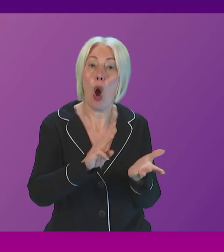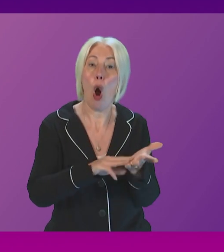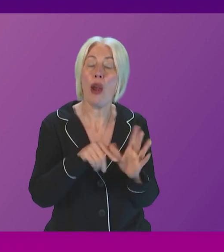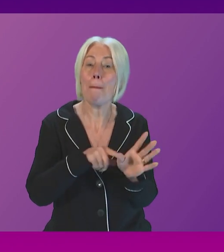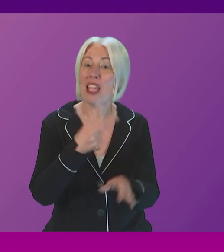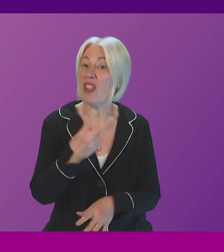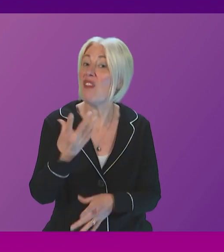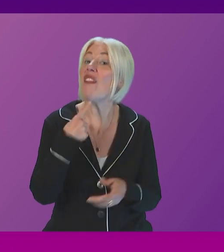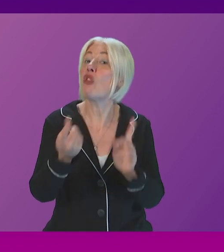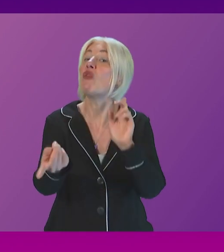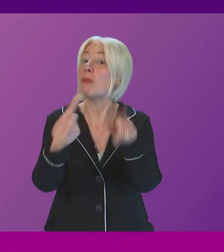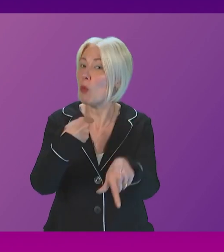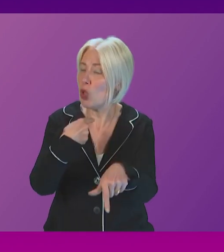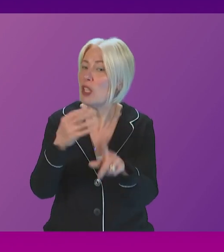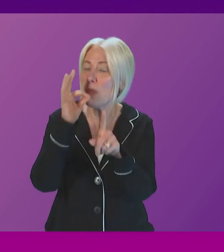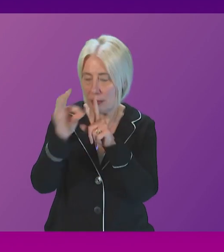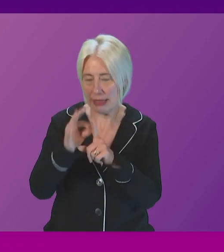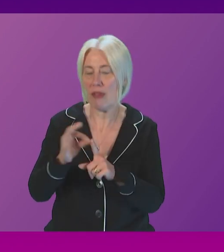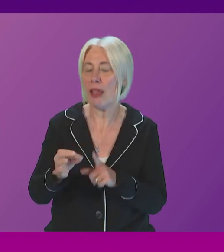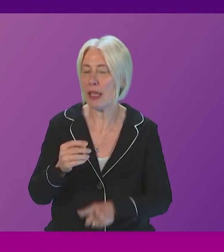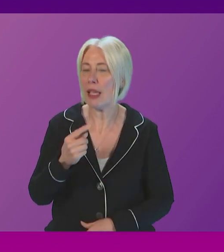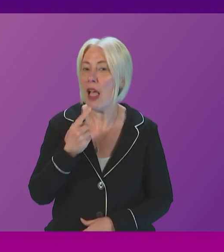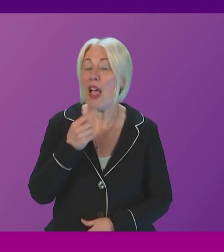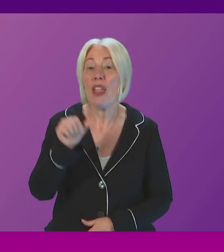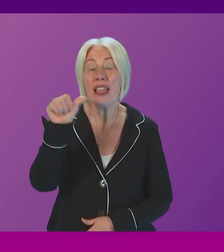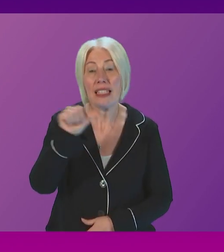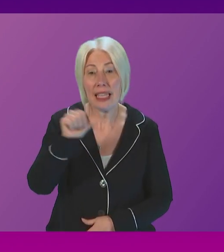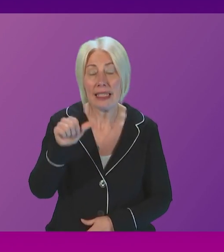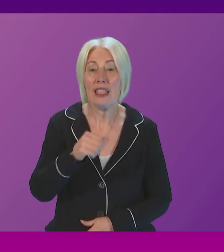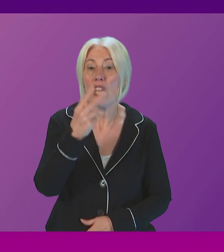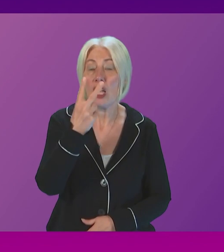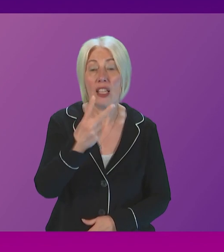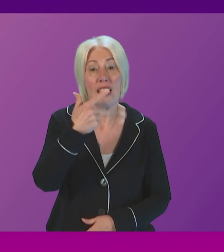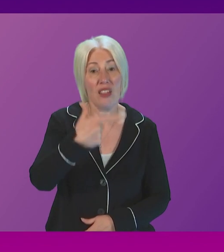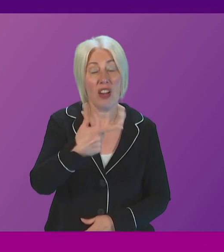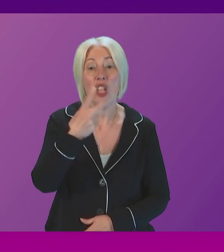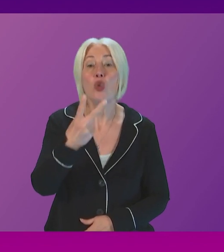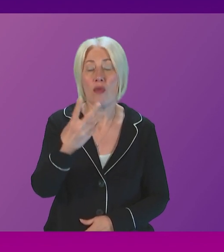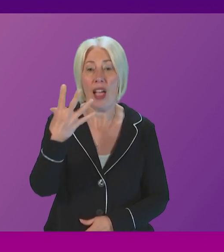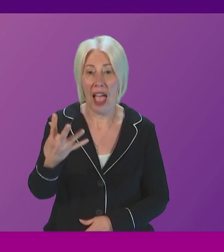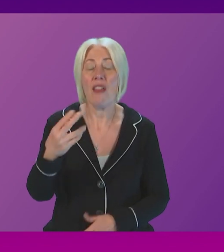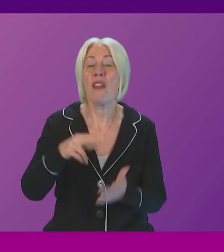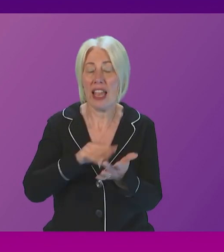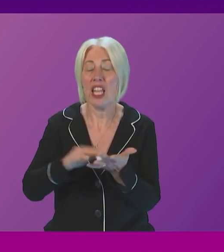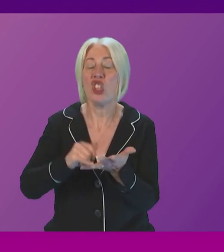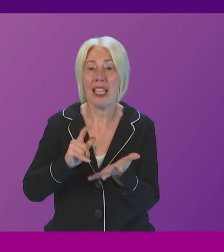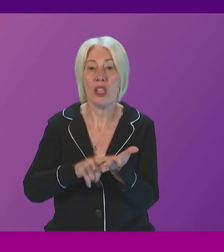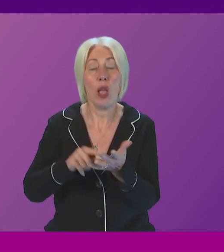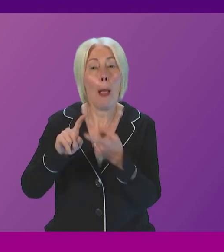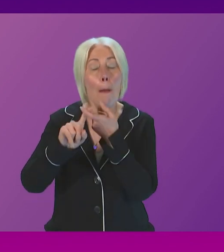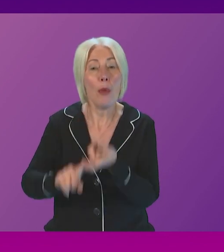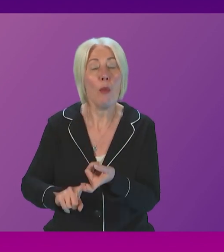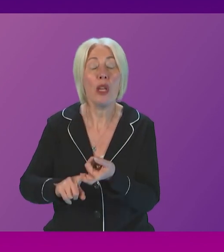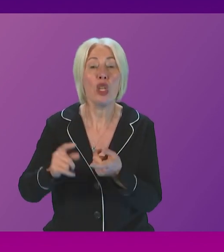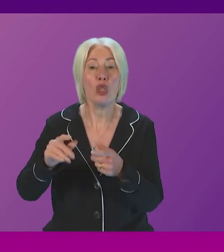25th, with specifics. As of the 16th, 725 children were on NHS Lothian's permanent childhood